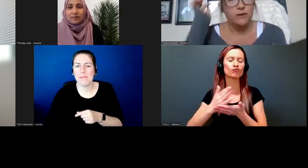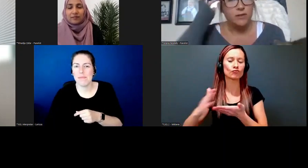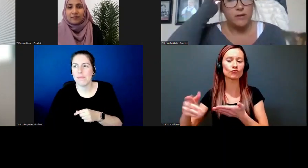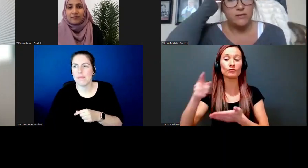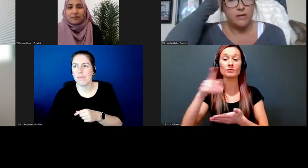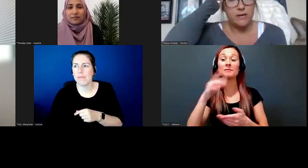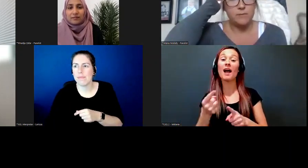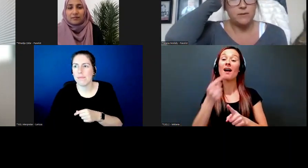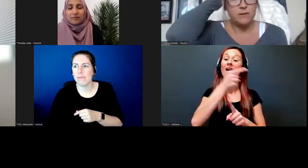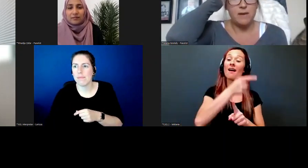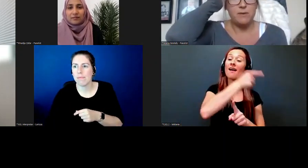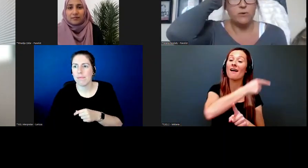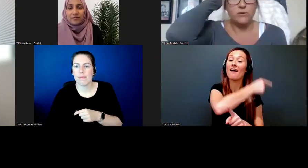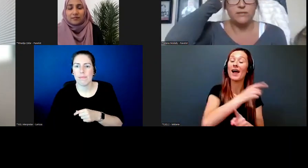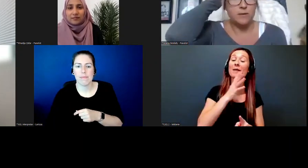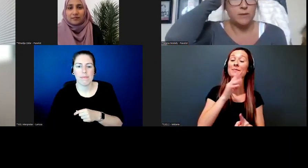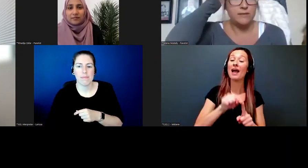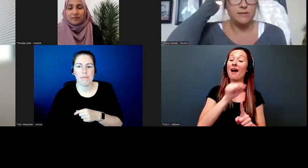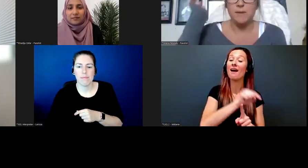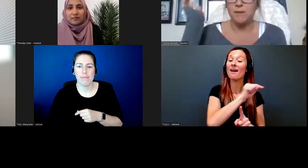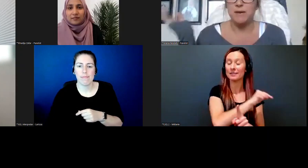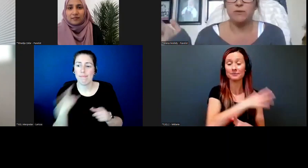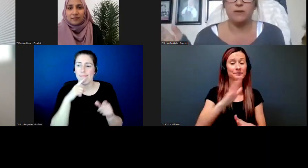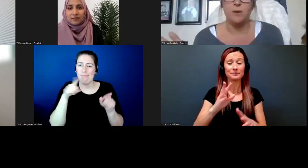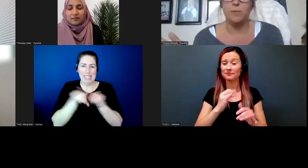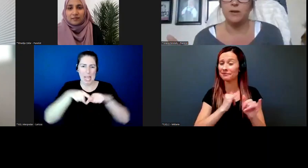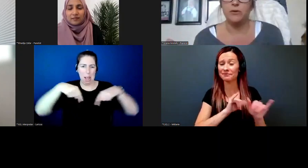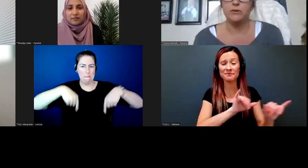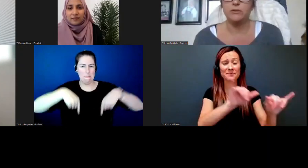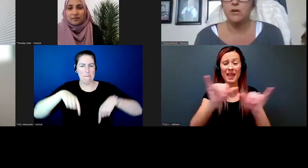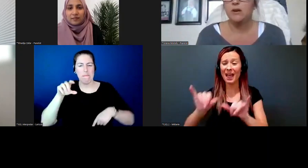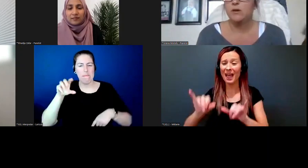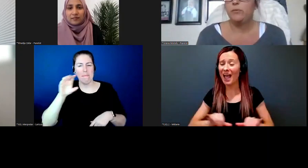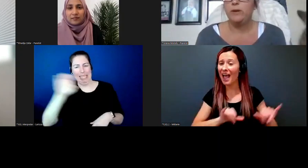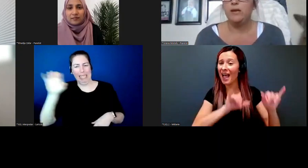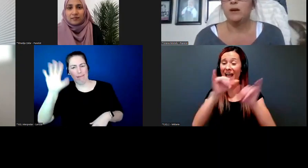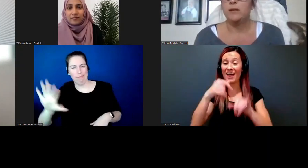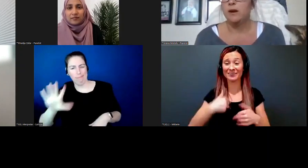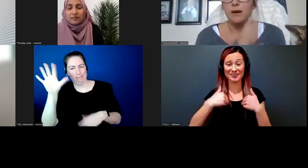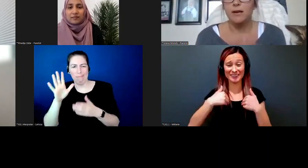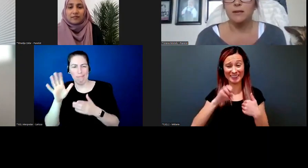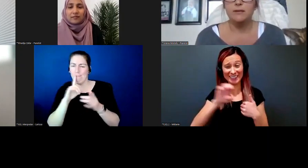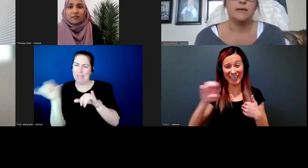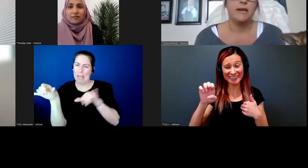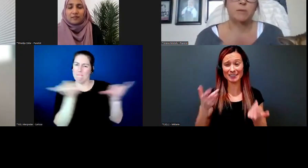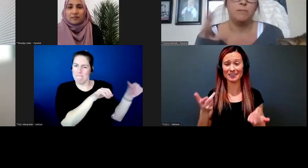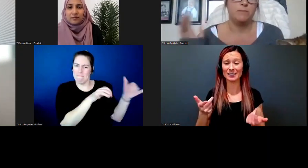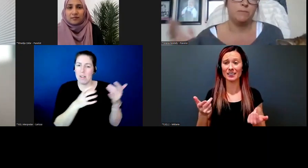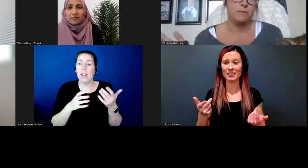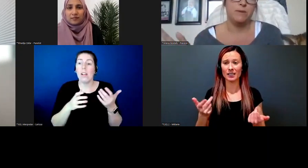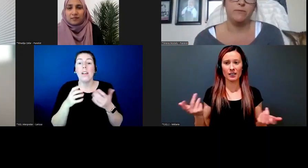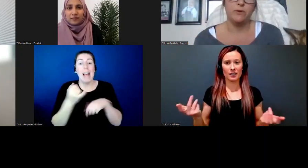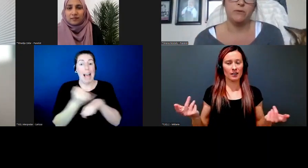exact same here in the Maritimes, maybe worse in some places, maybe better in a couple others. We on the island, I can't speak for the rest of